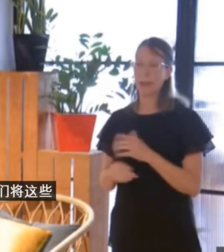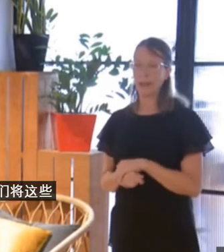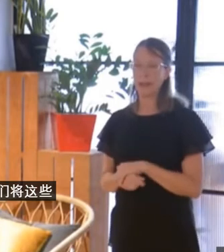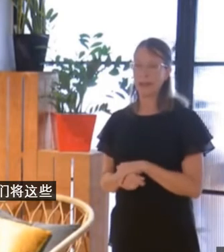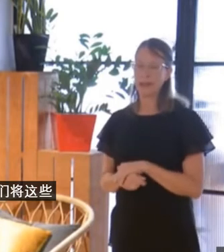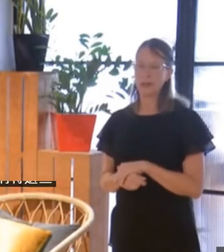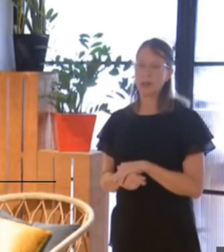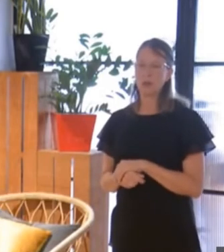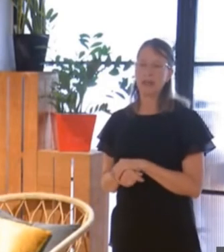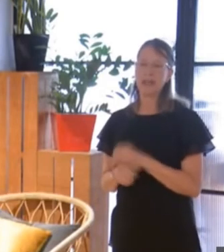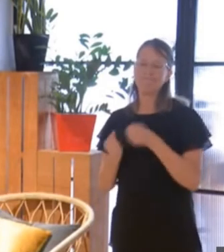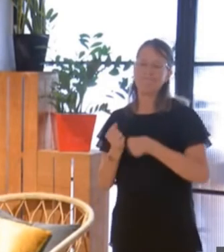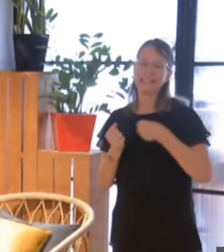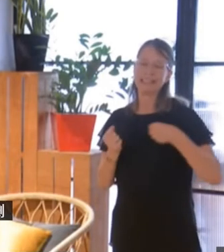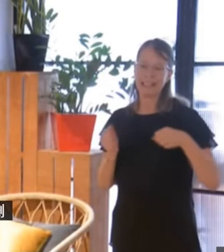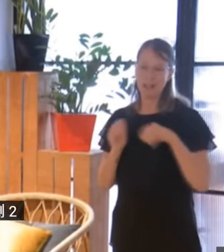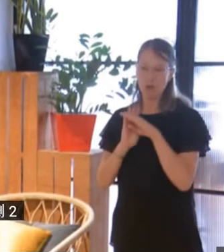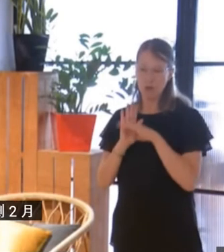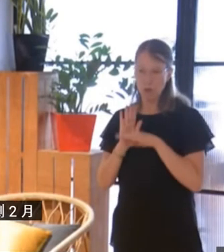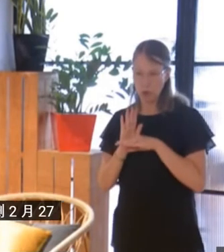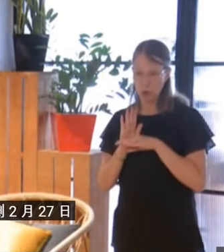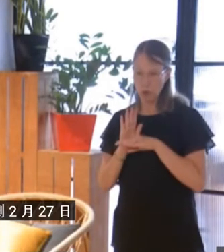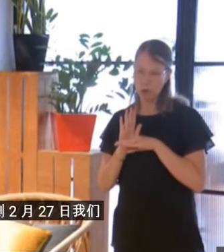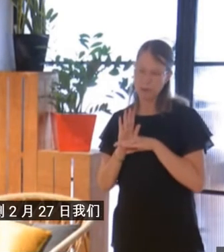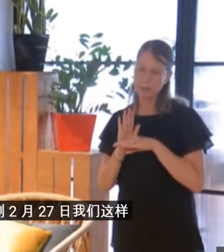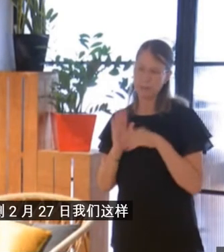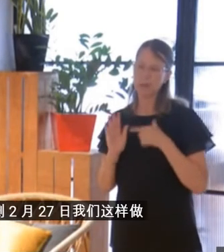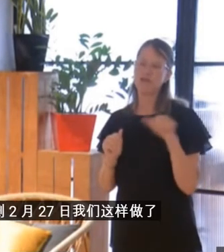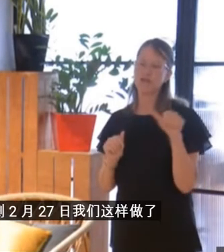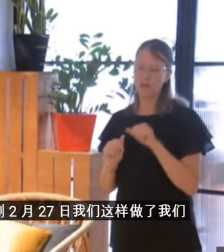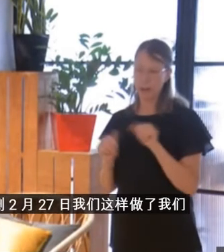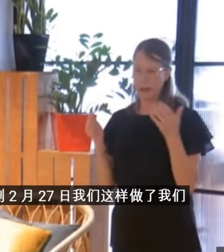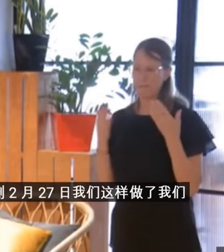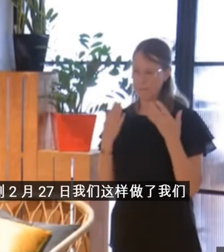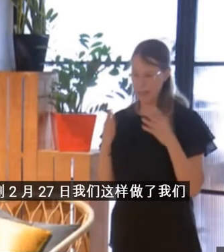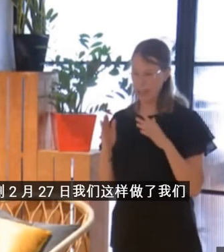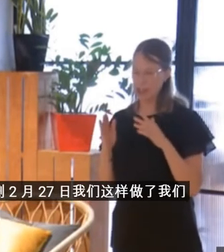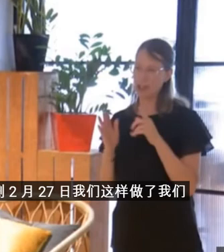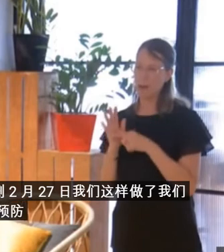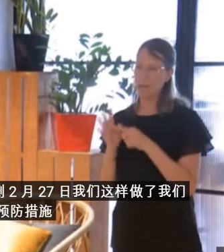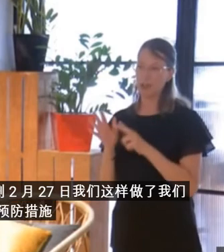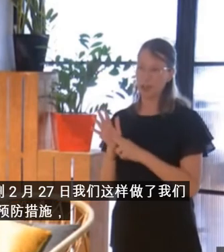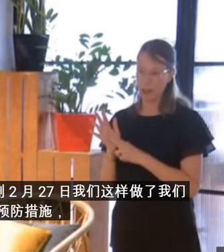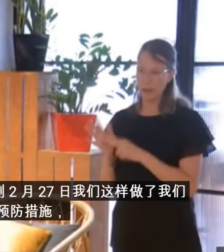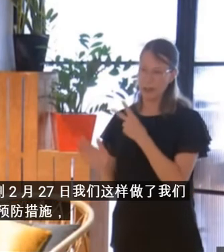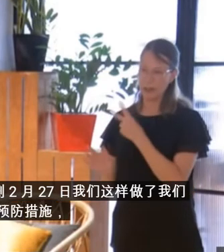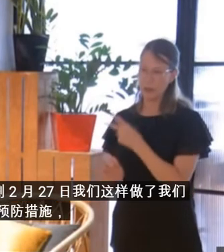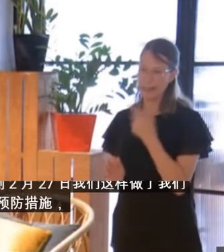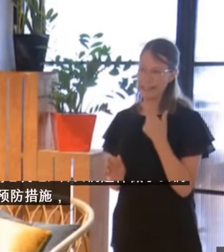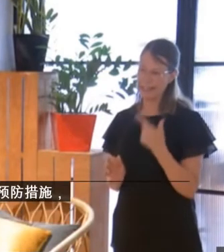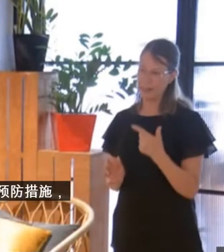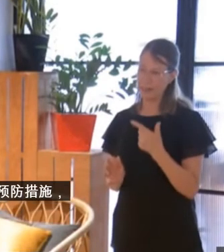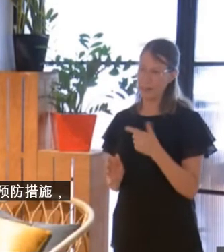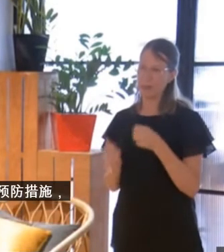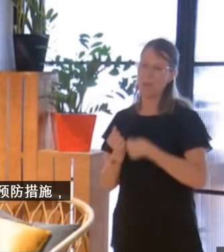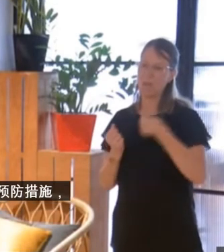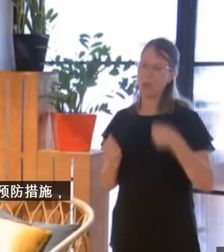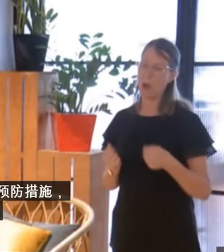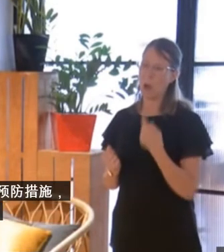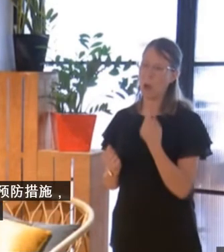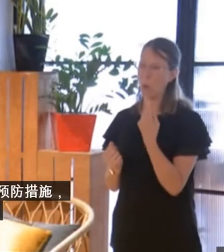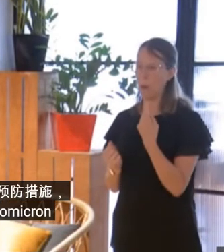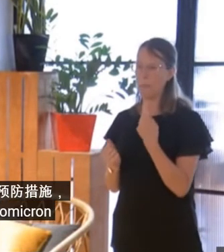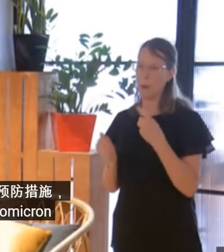restrictions over from January 27 to February 27. We did so to take a precautionary approach as we were